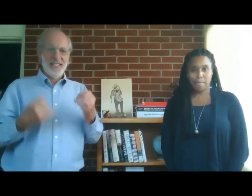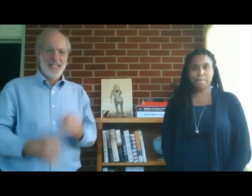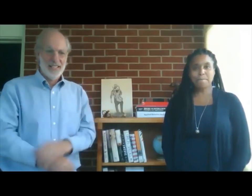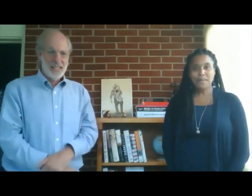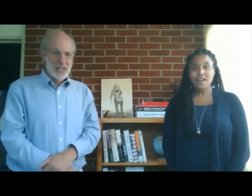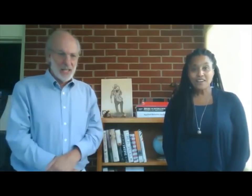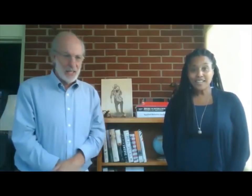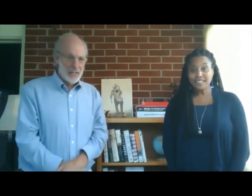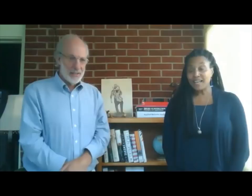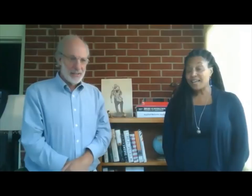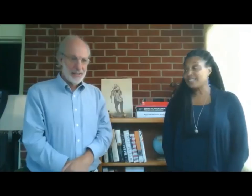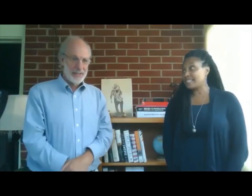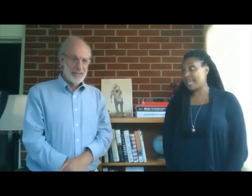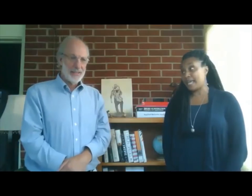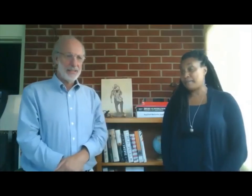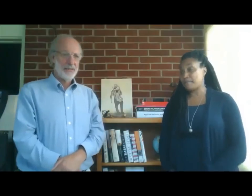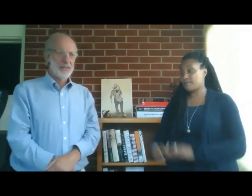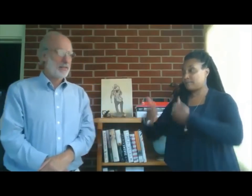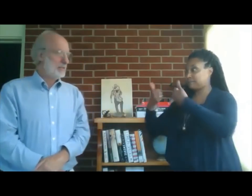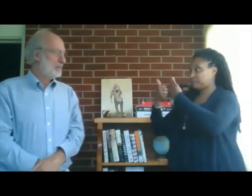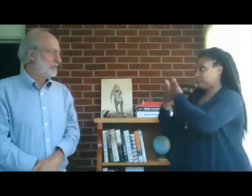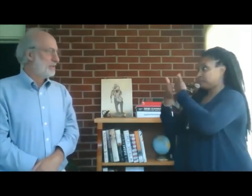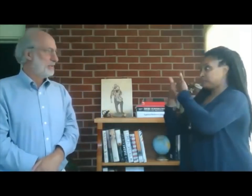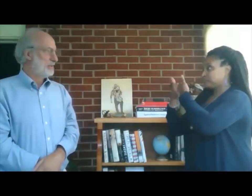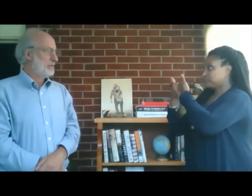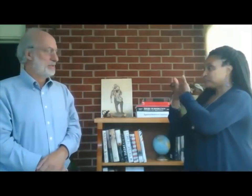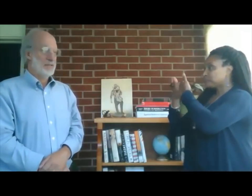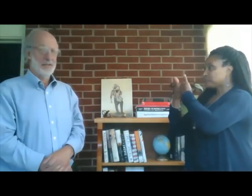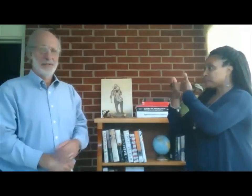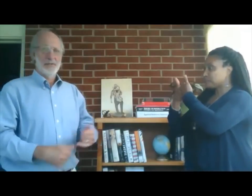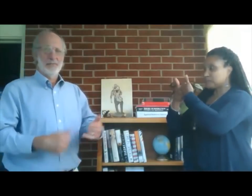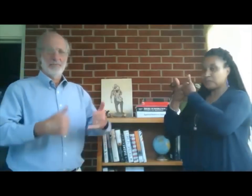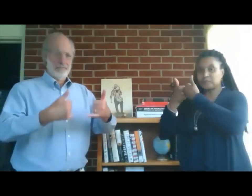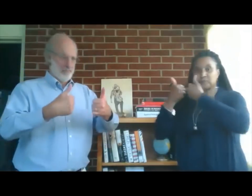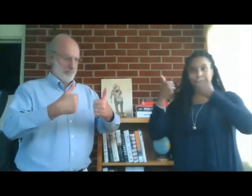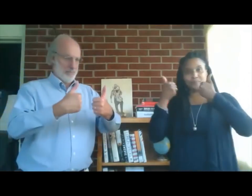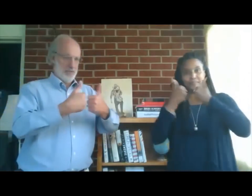Spaghetti. Our next sign is game.